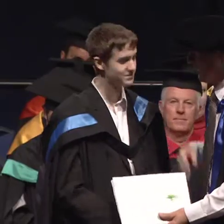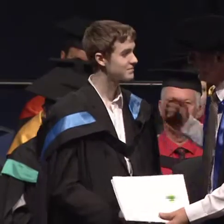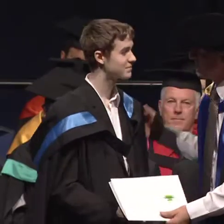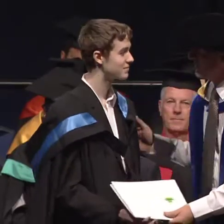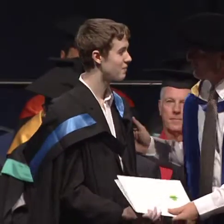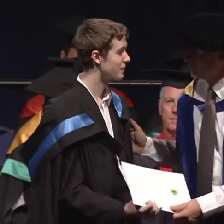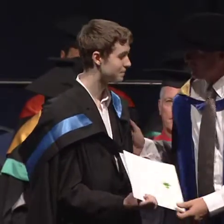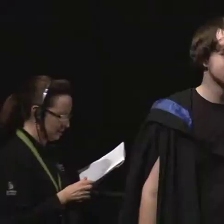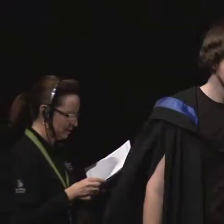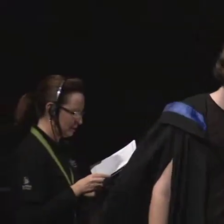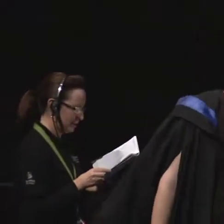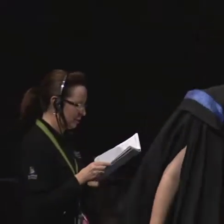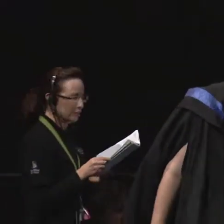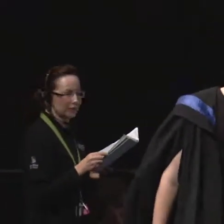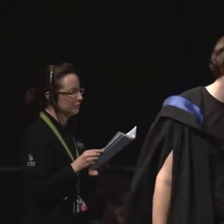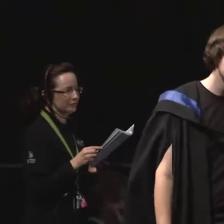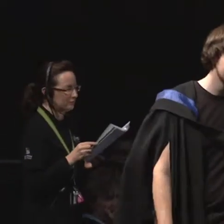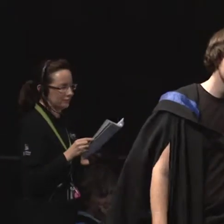Nicholas McCarran.